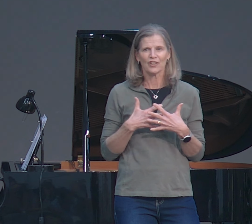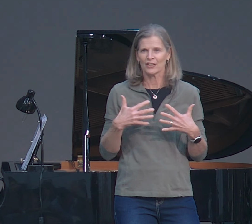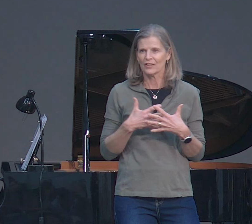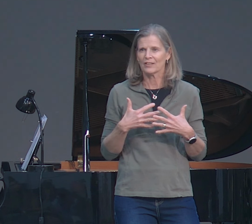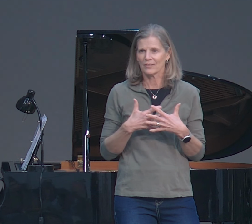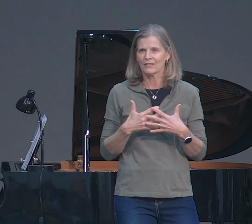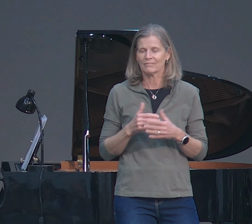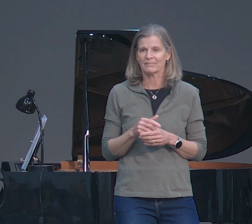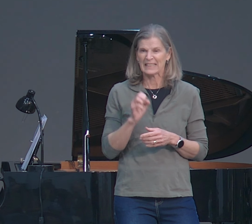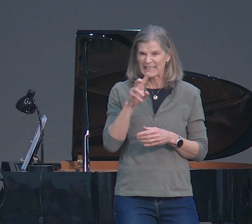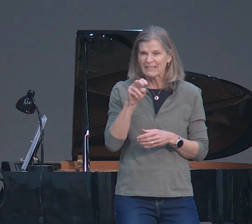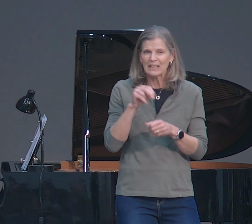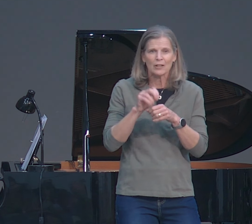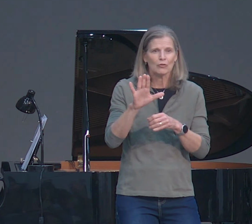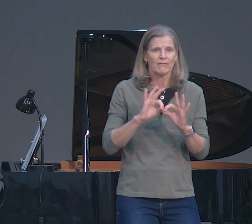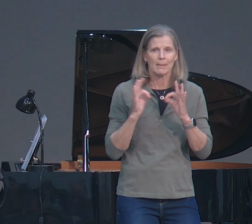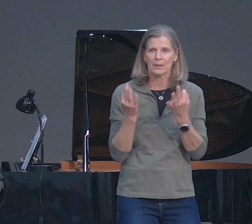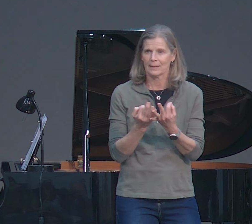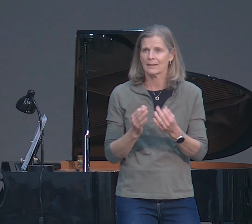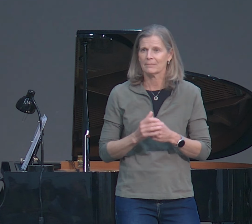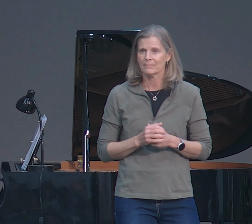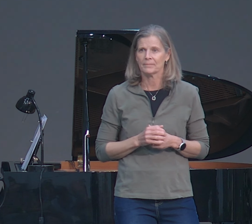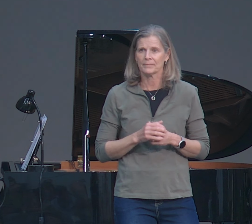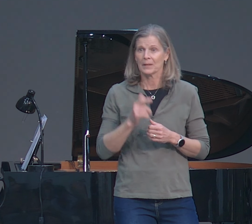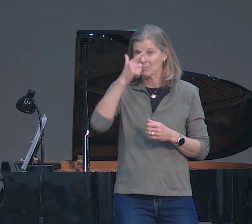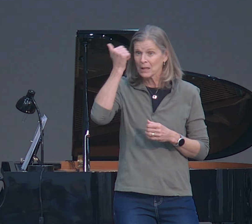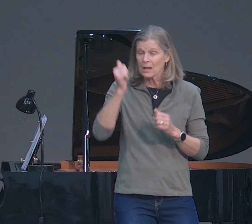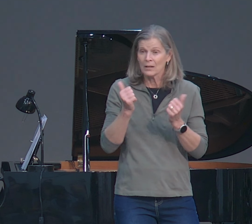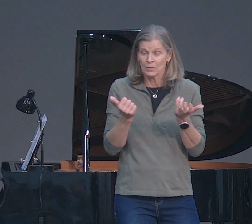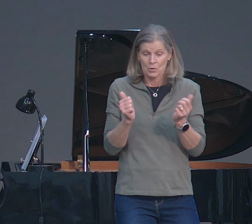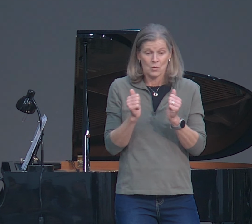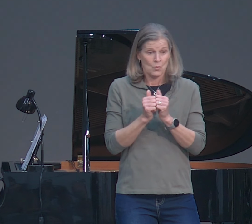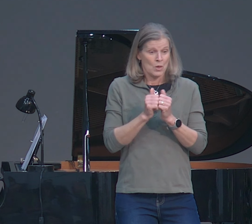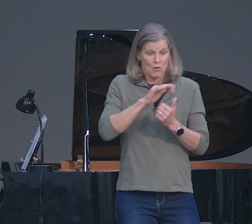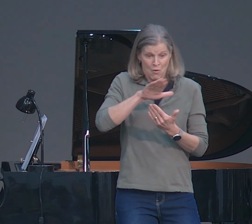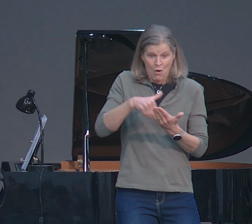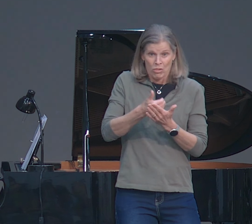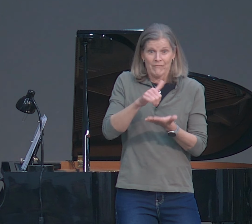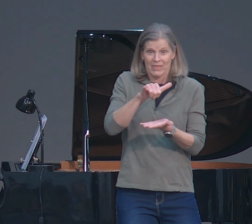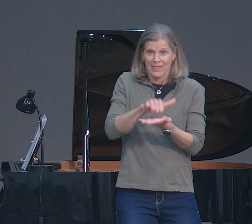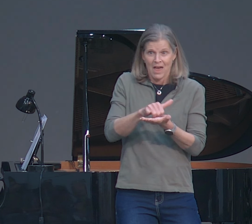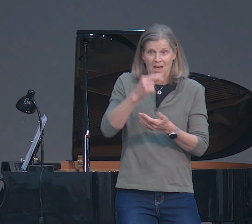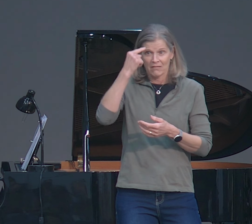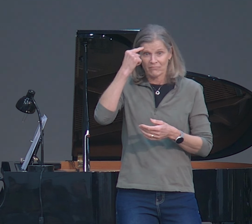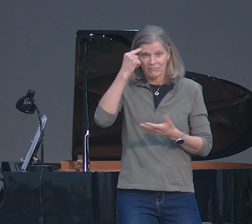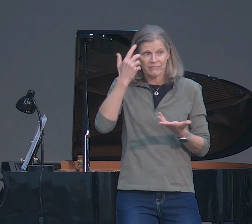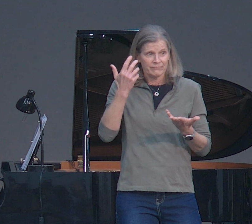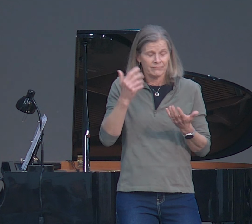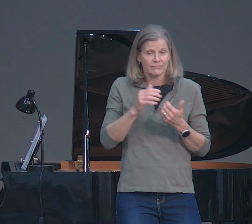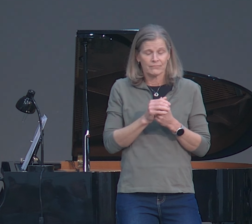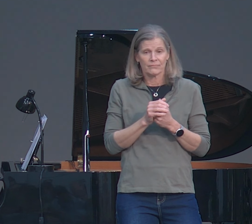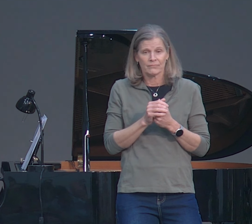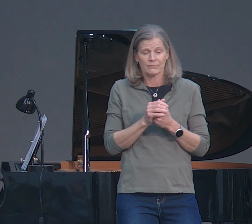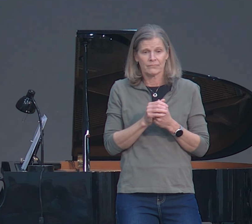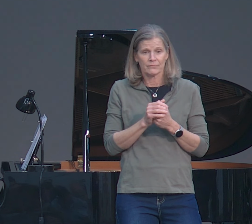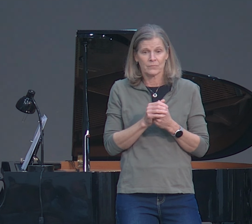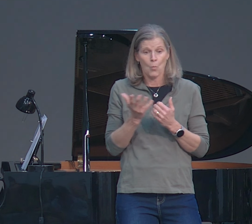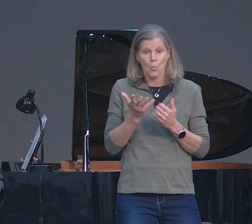in your family. Because with all of that,